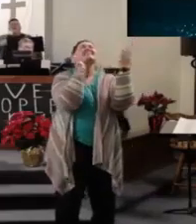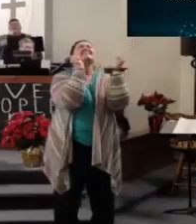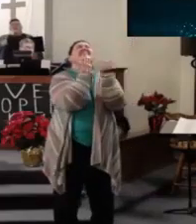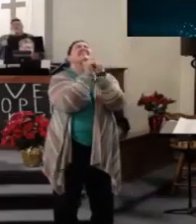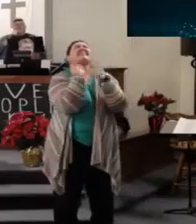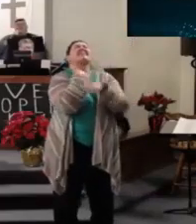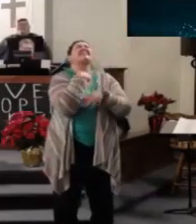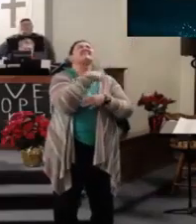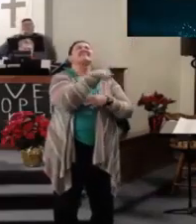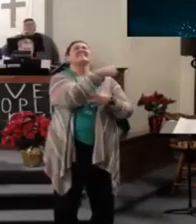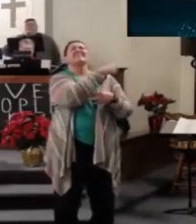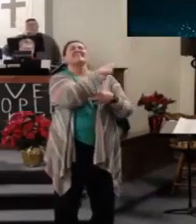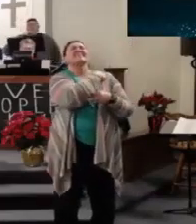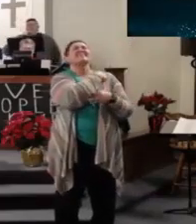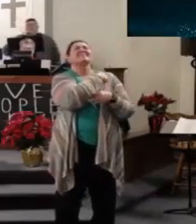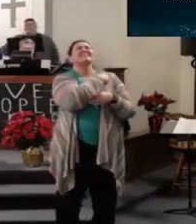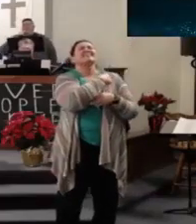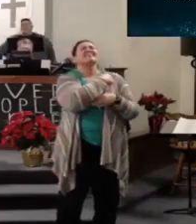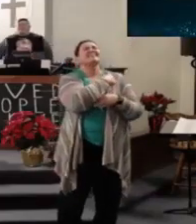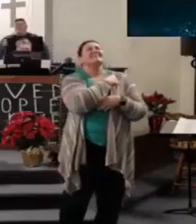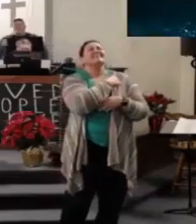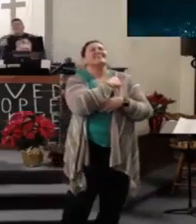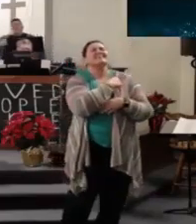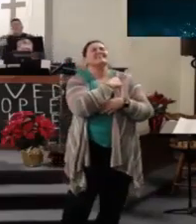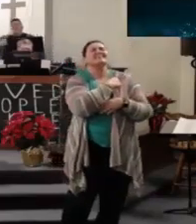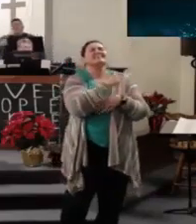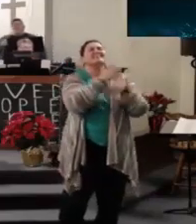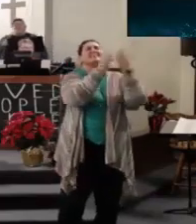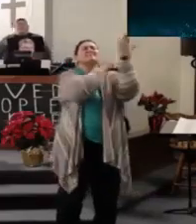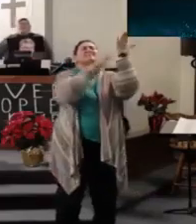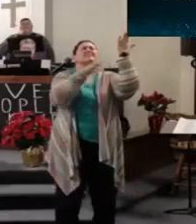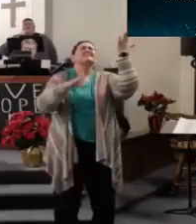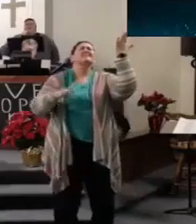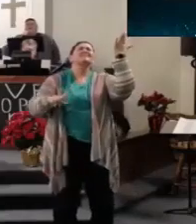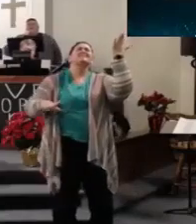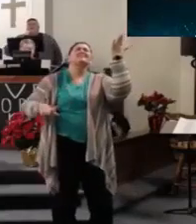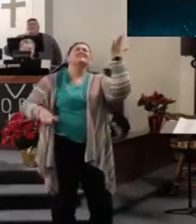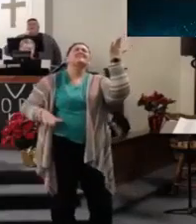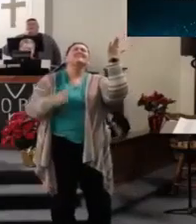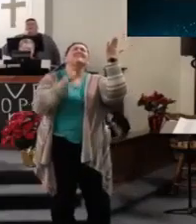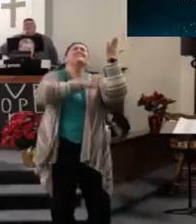Emmanuel, God with us.